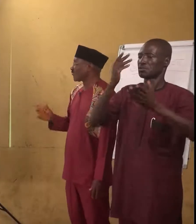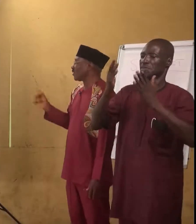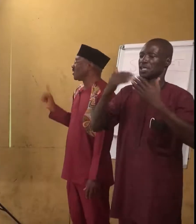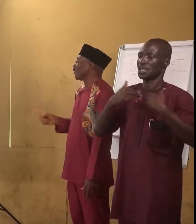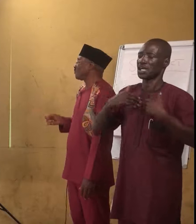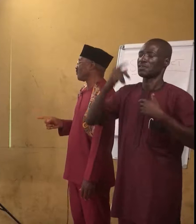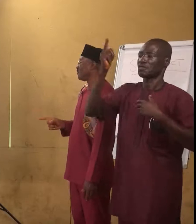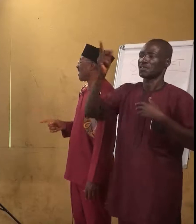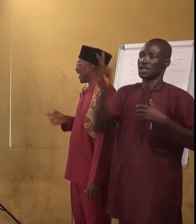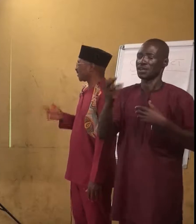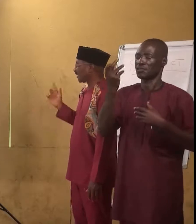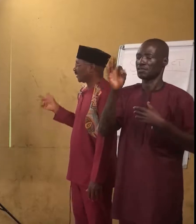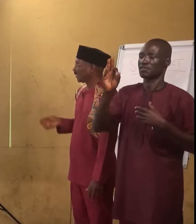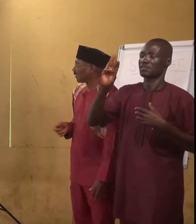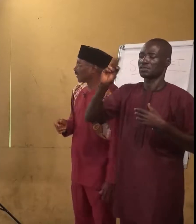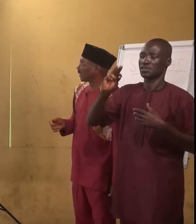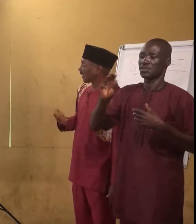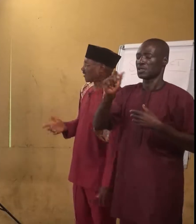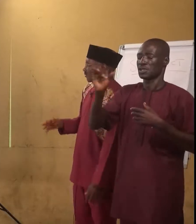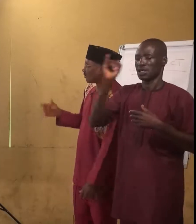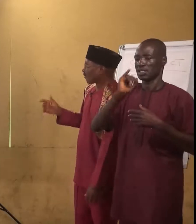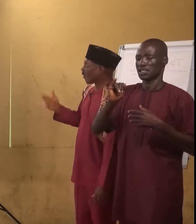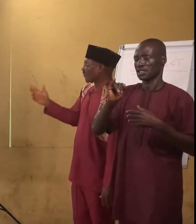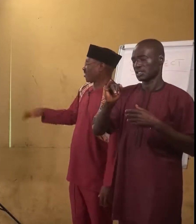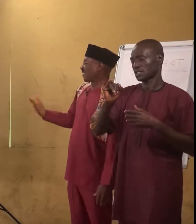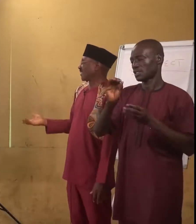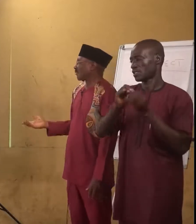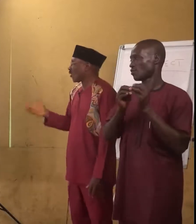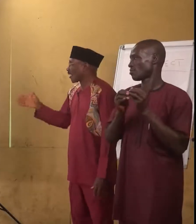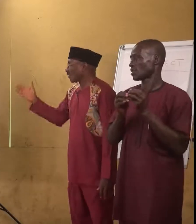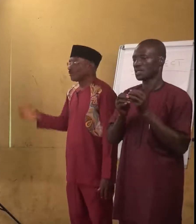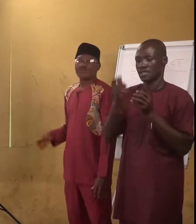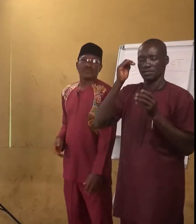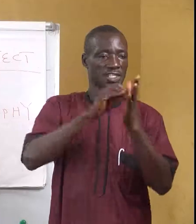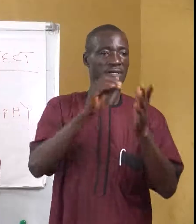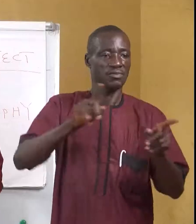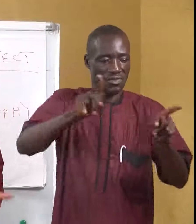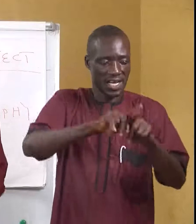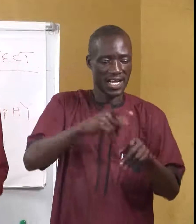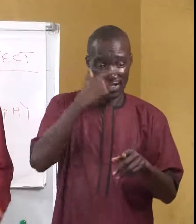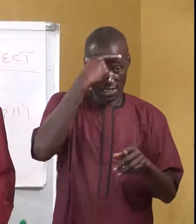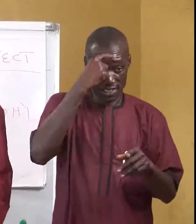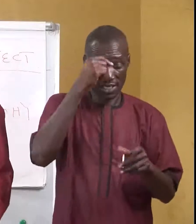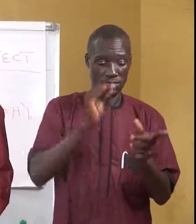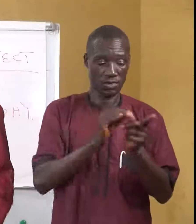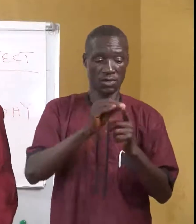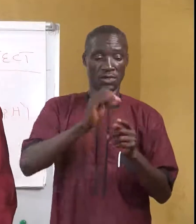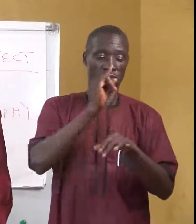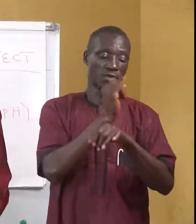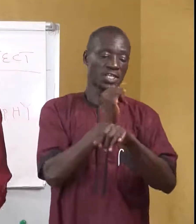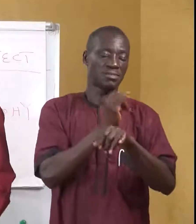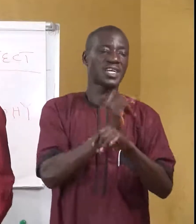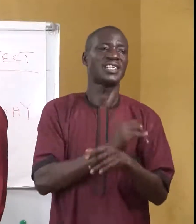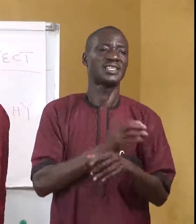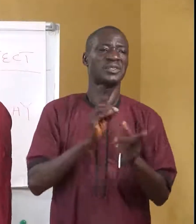about 500,000 people, as the case of Ibadan or Kano or Benin City. That is